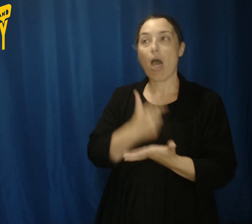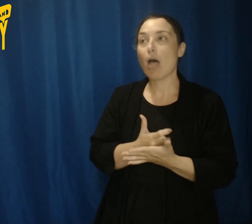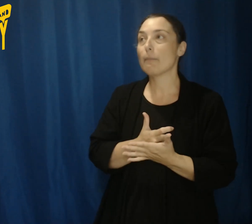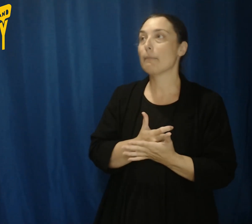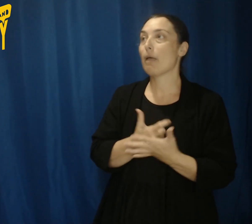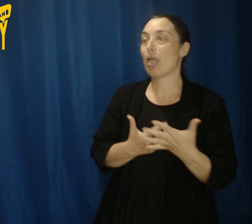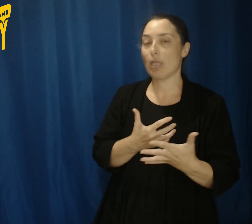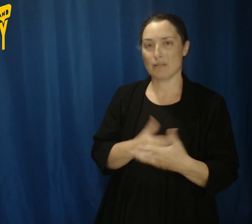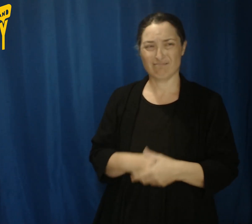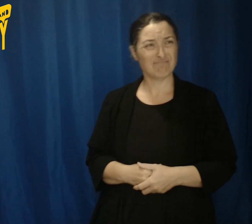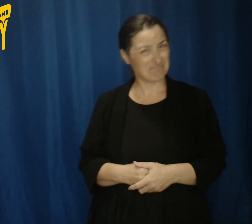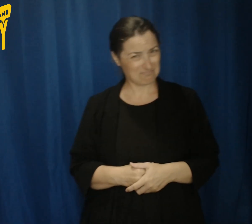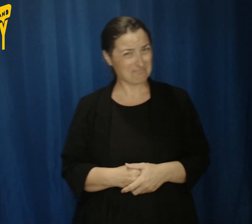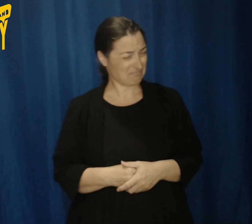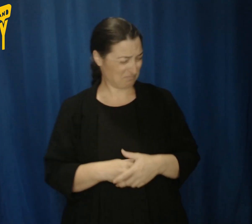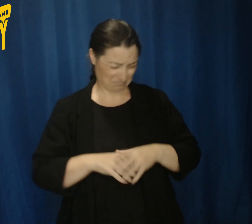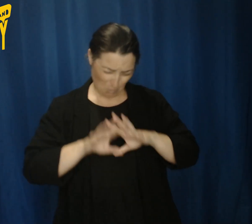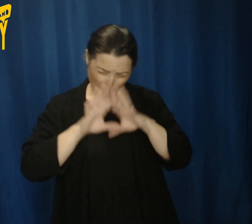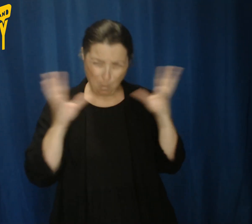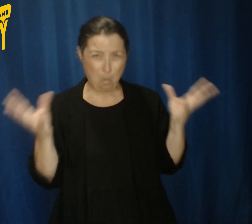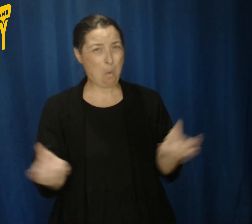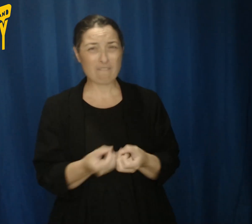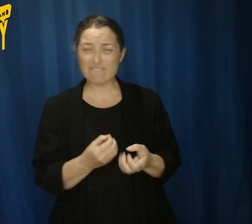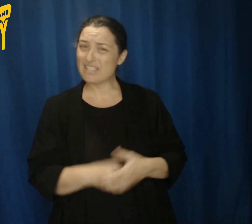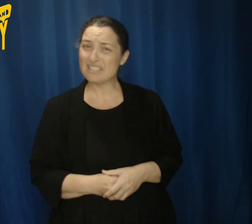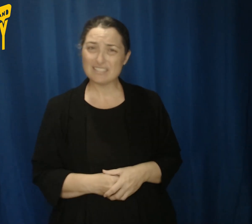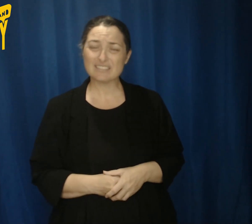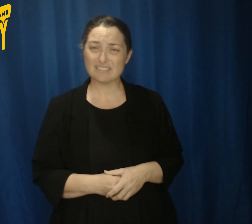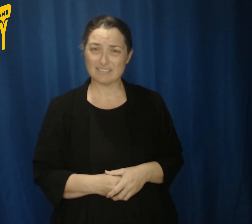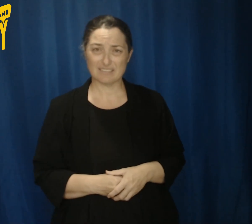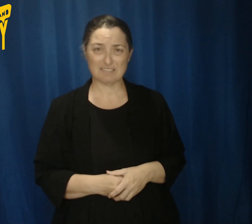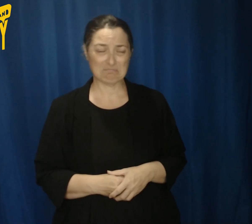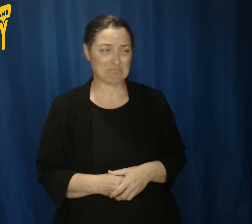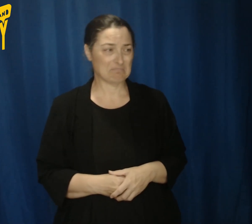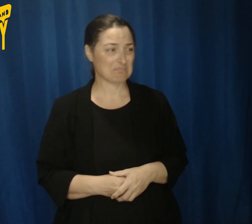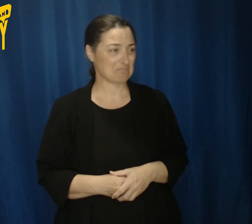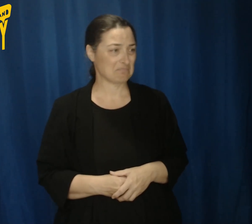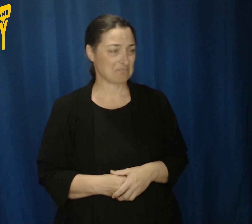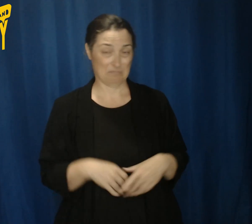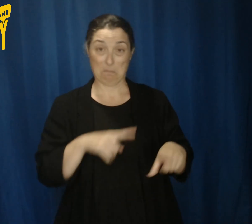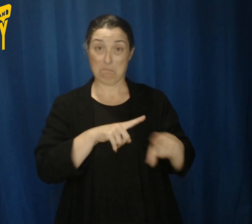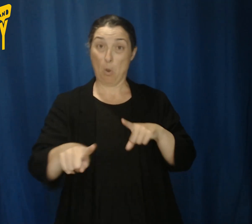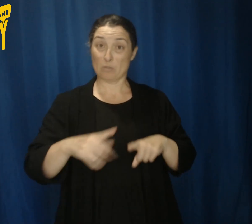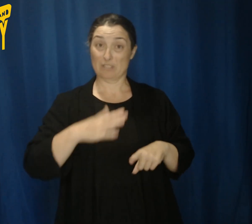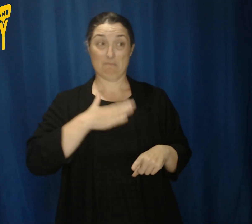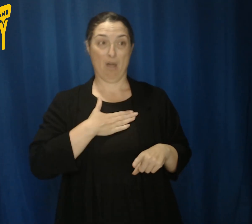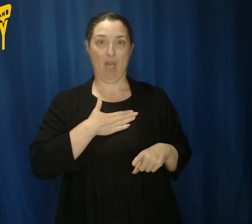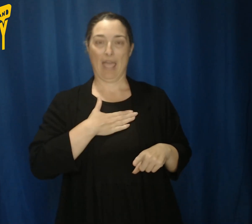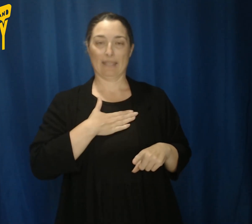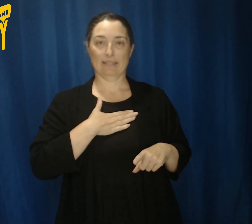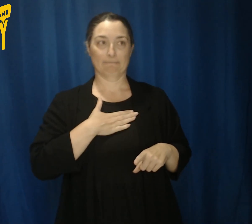all of it. all of it? Bulk of my artistic experiences as a consumer, as opposed to a